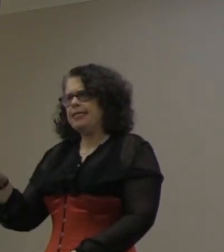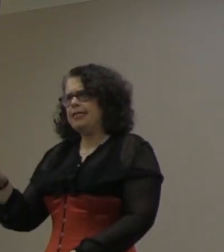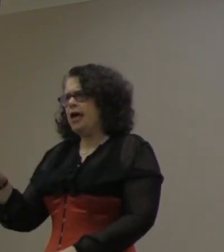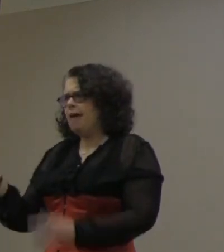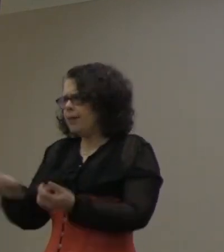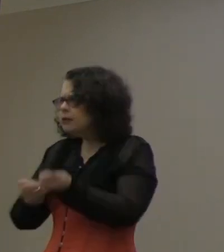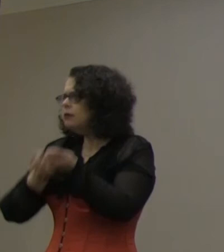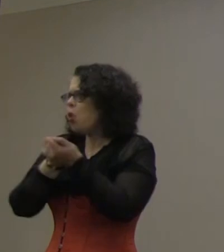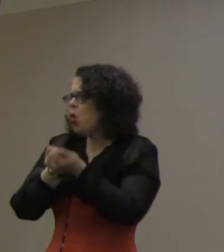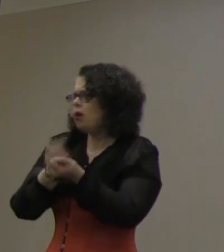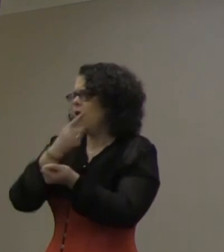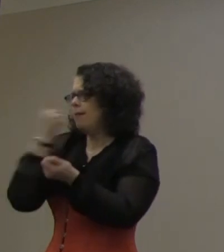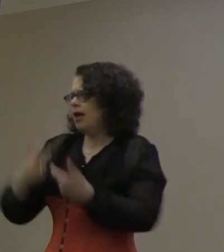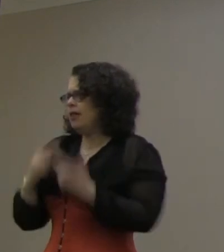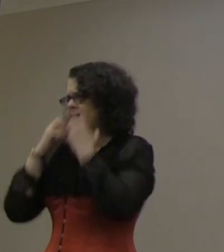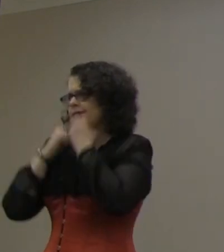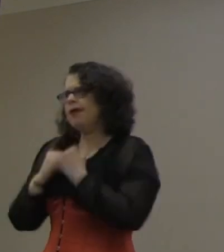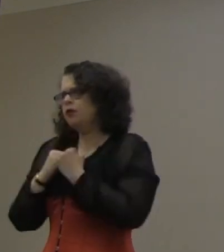with Black Lives Matter.